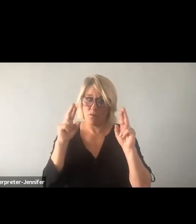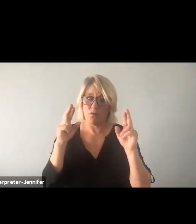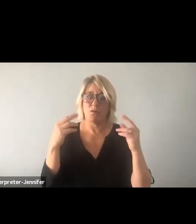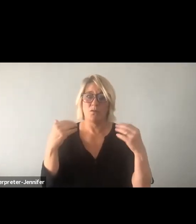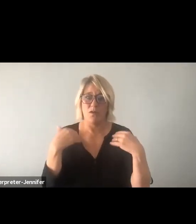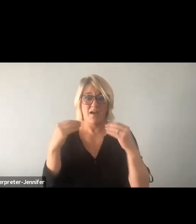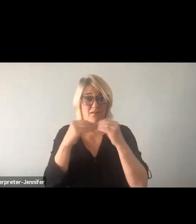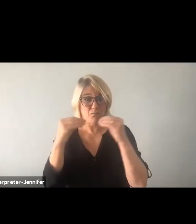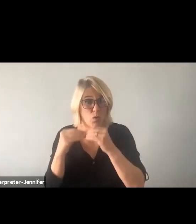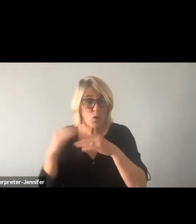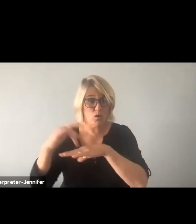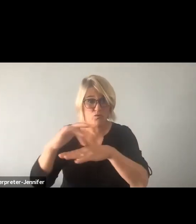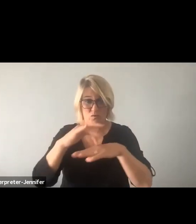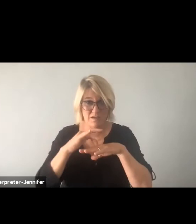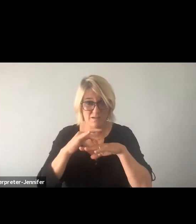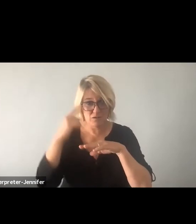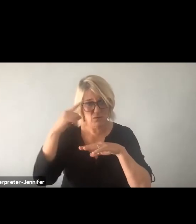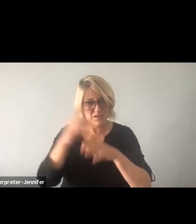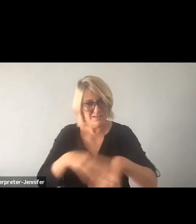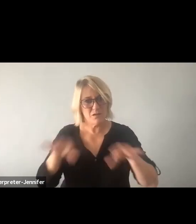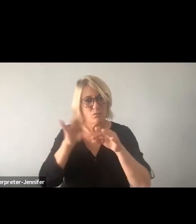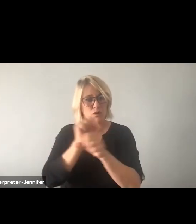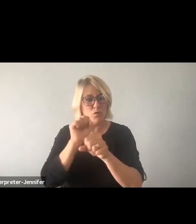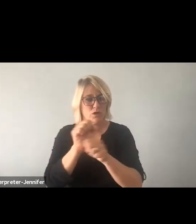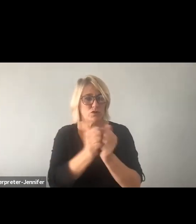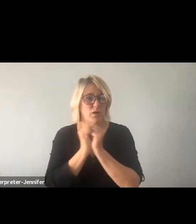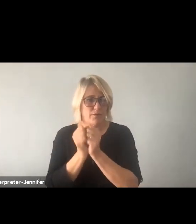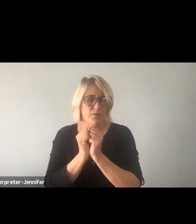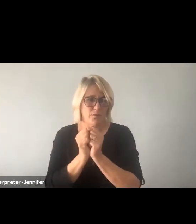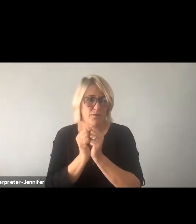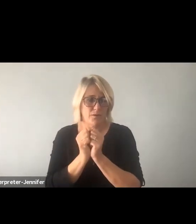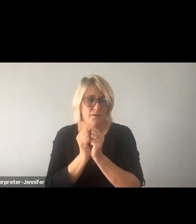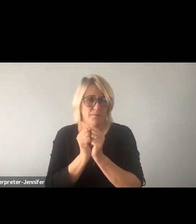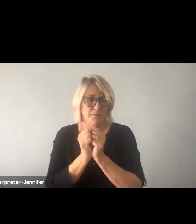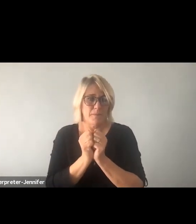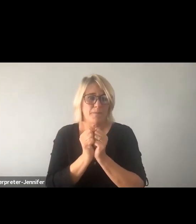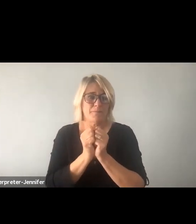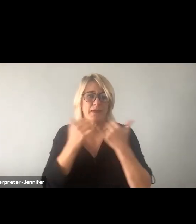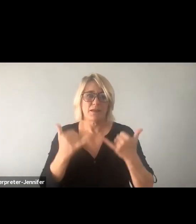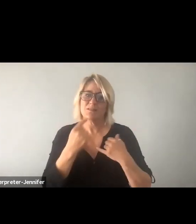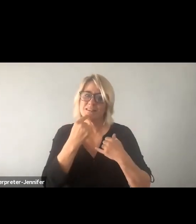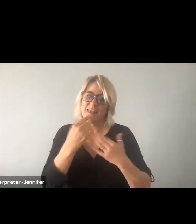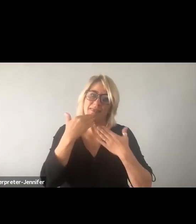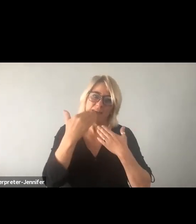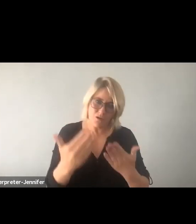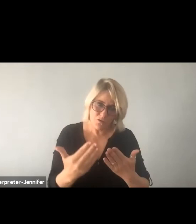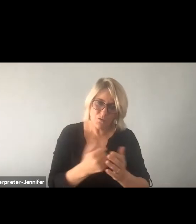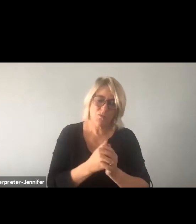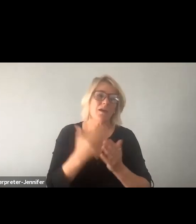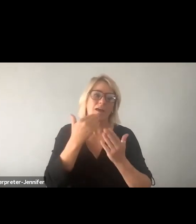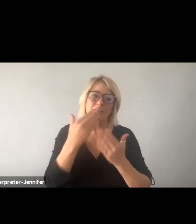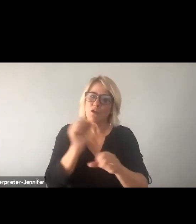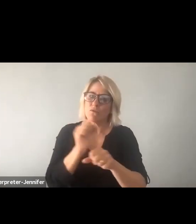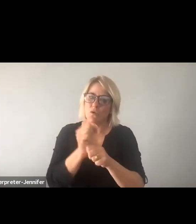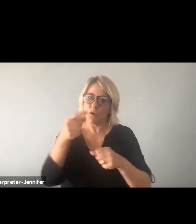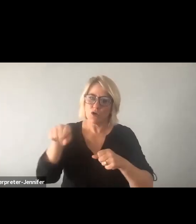more resources to do this crucial work together. I want to just end by saying thank you. Thank you for the work that you're